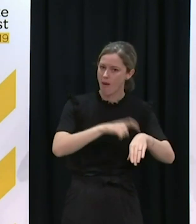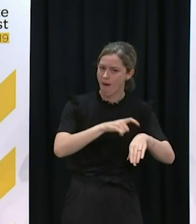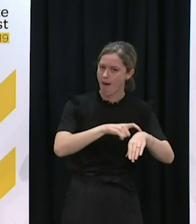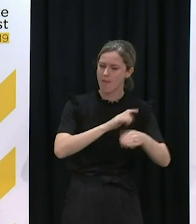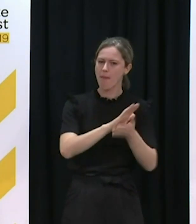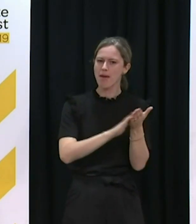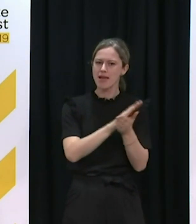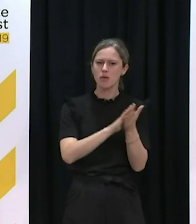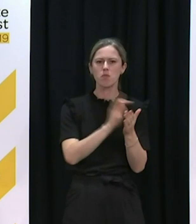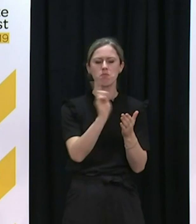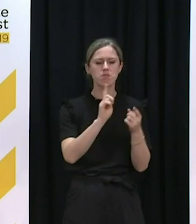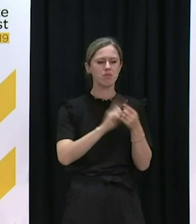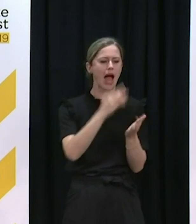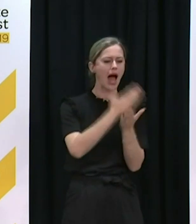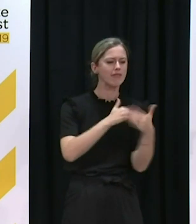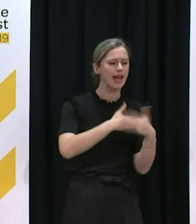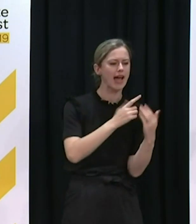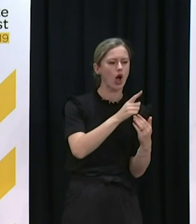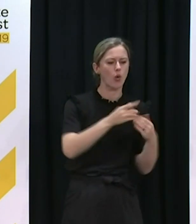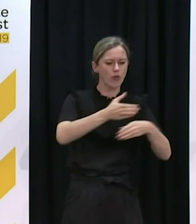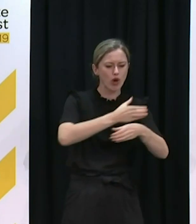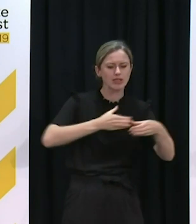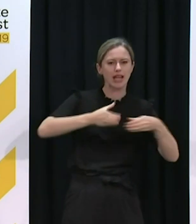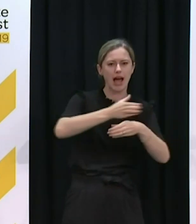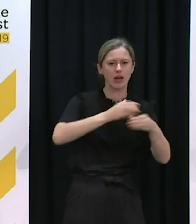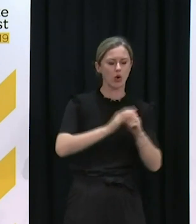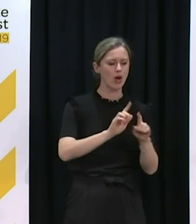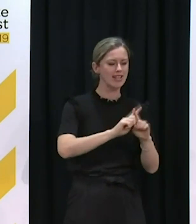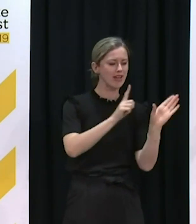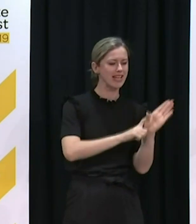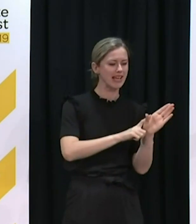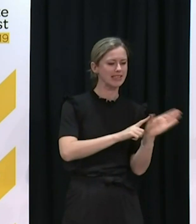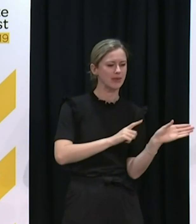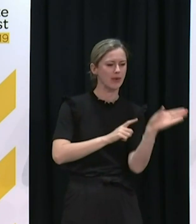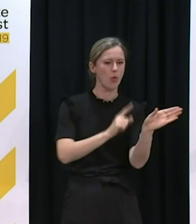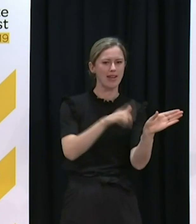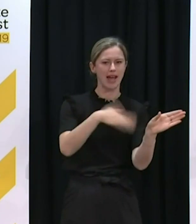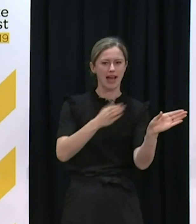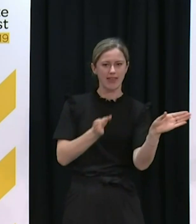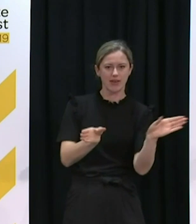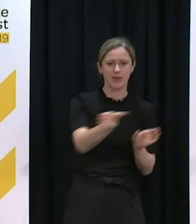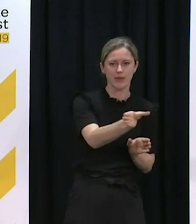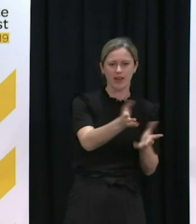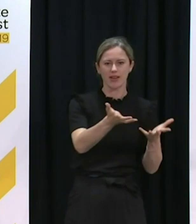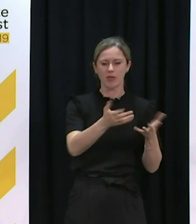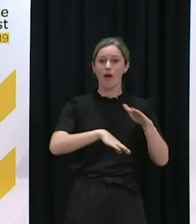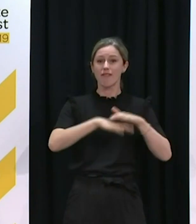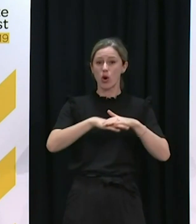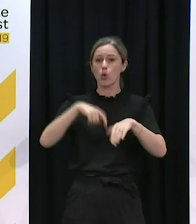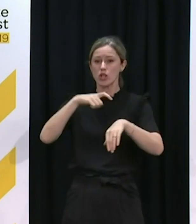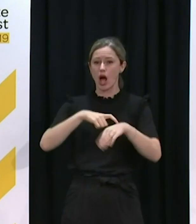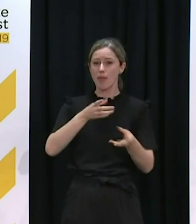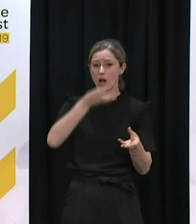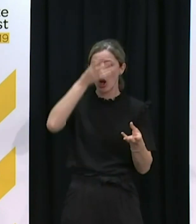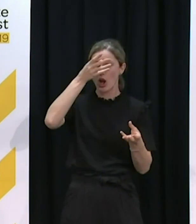include alternating days or half days through year levels or through whānau groupings. Full-time learning will continue